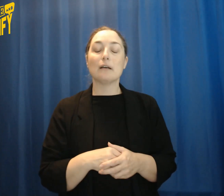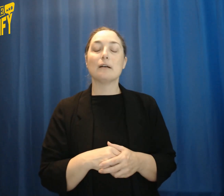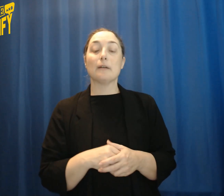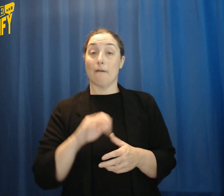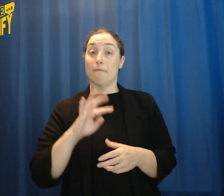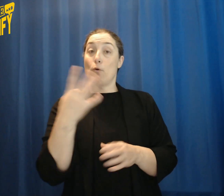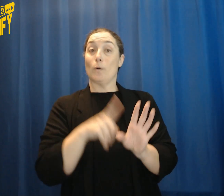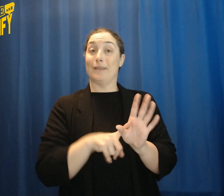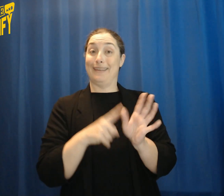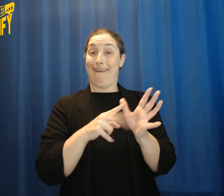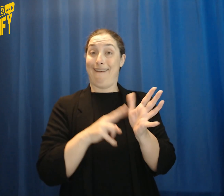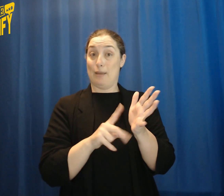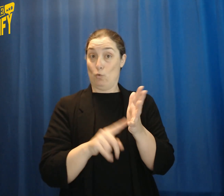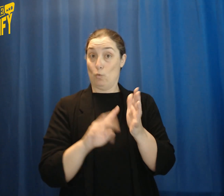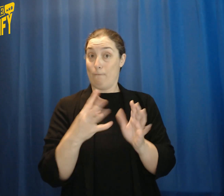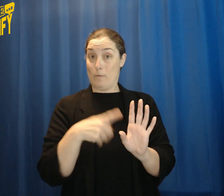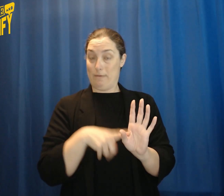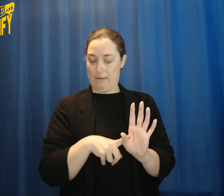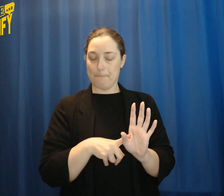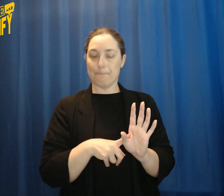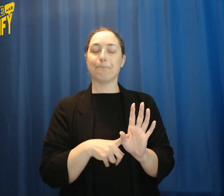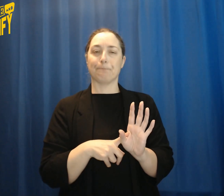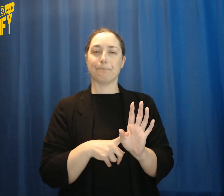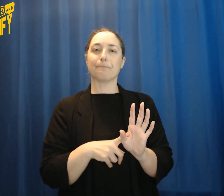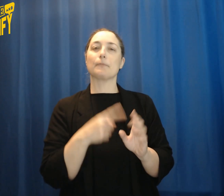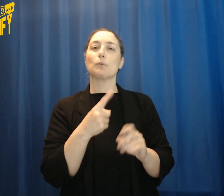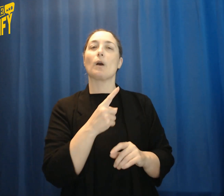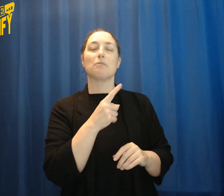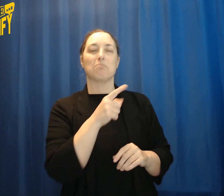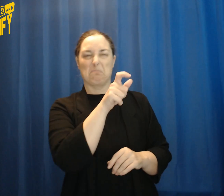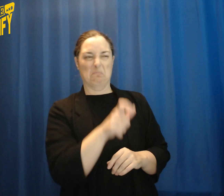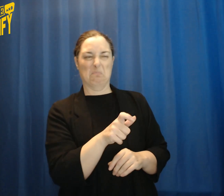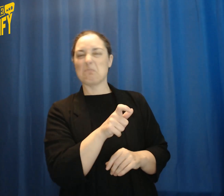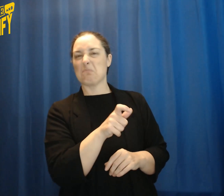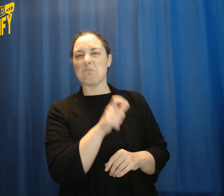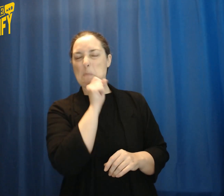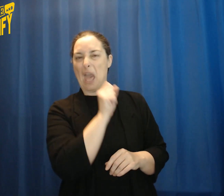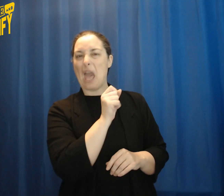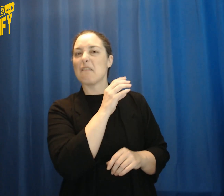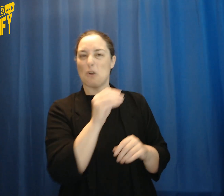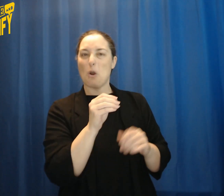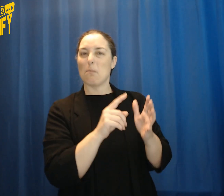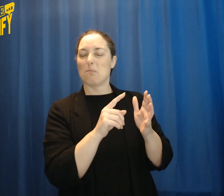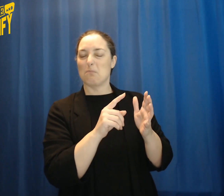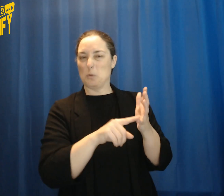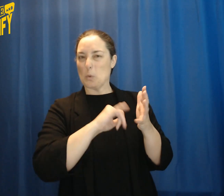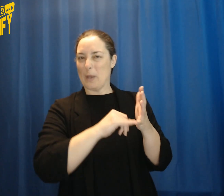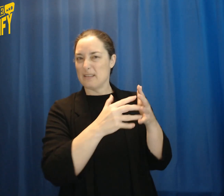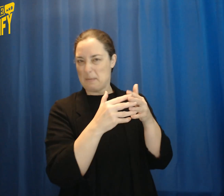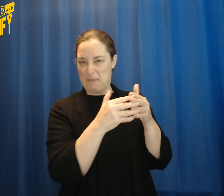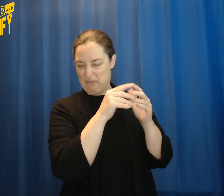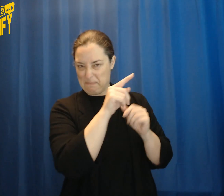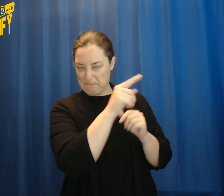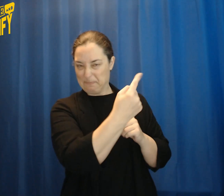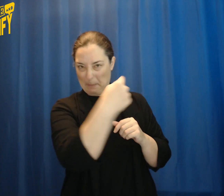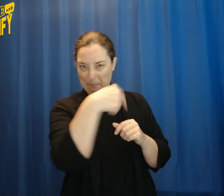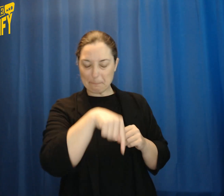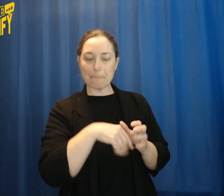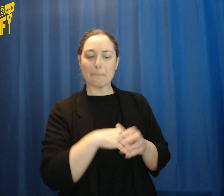ANU, there was a chap from the States, United States. At the end of the month or so that he was there, he said to me, you